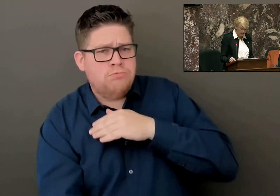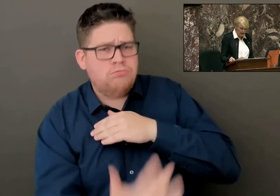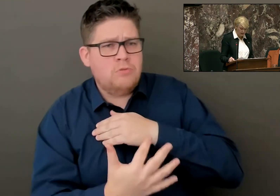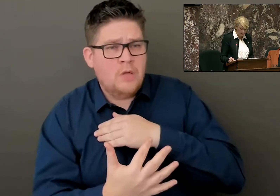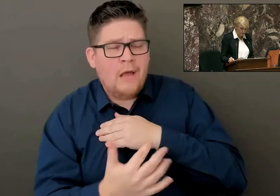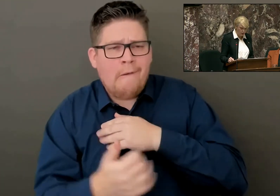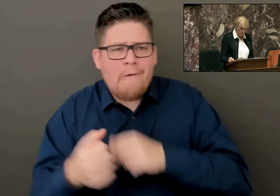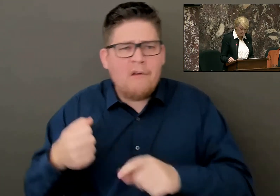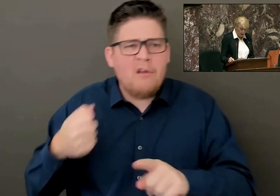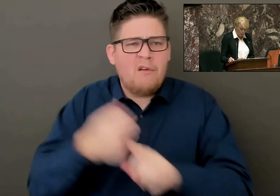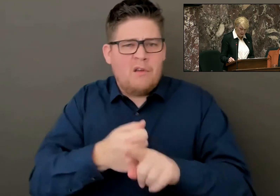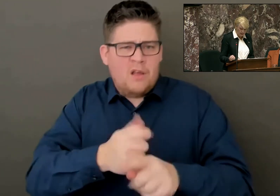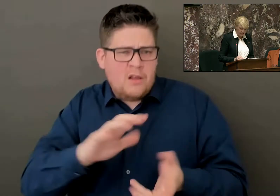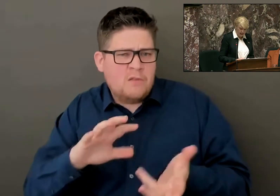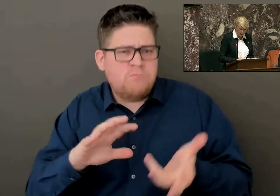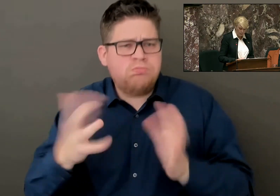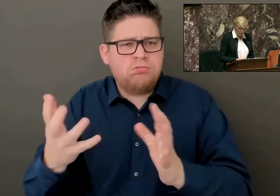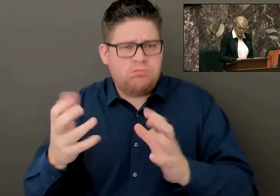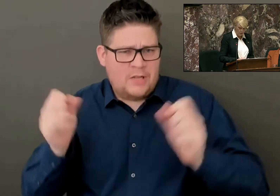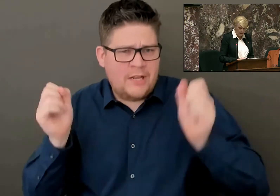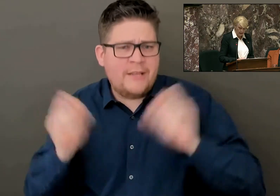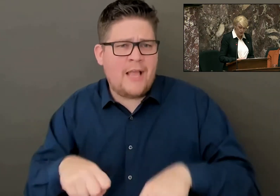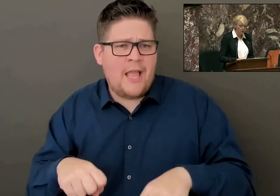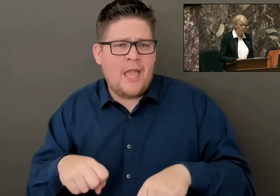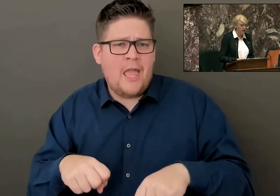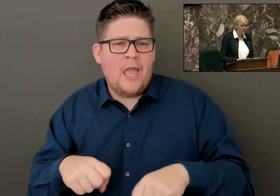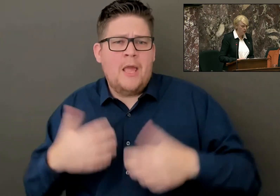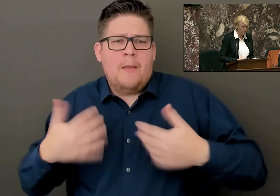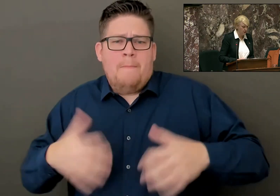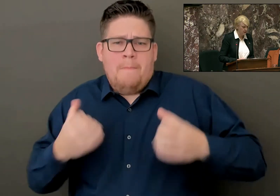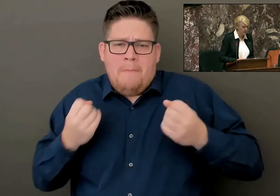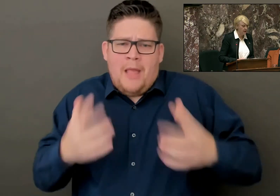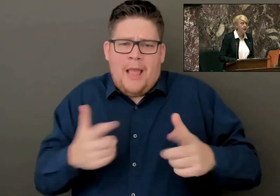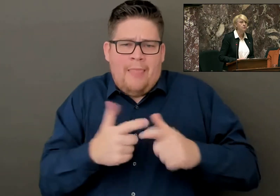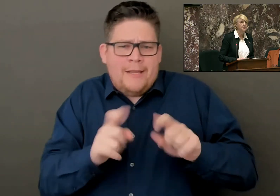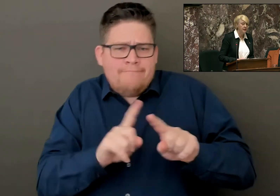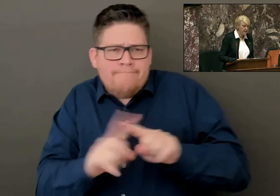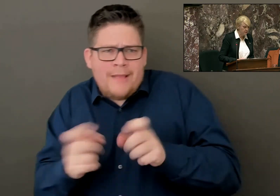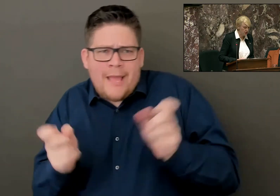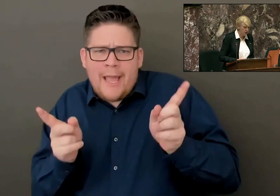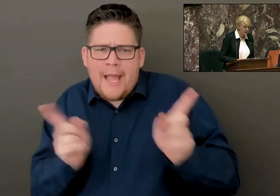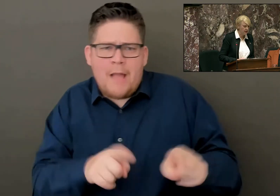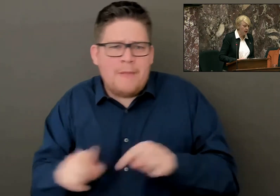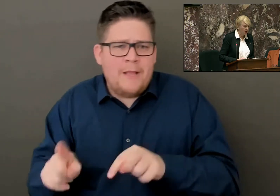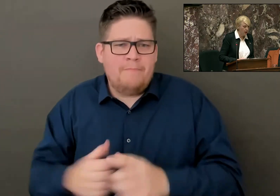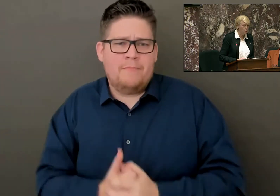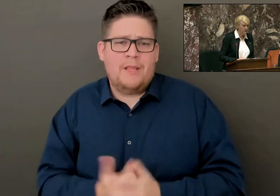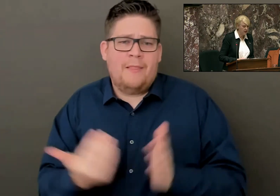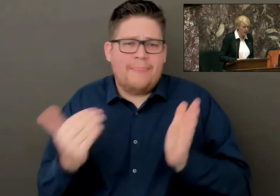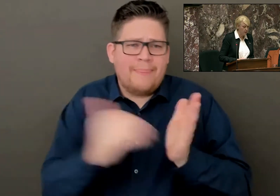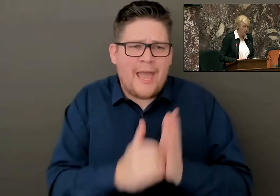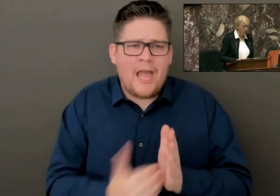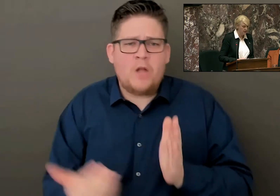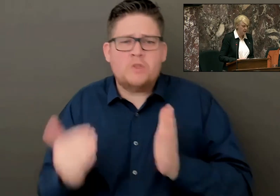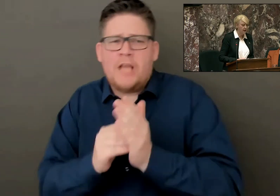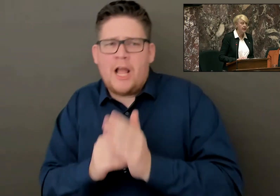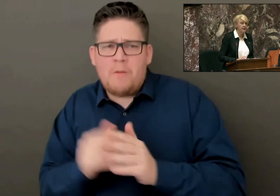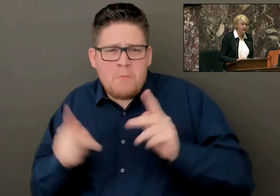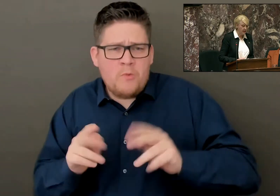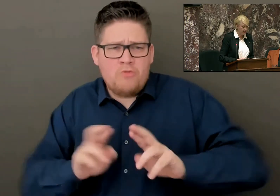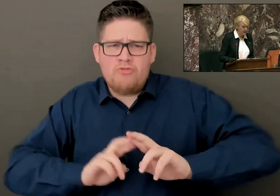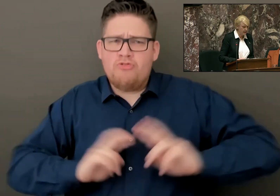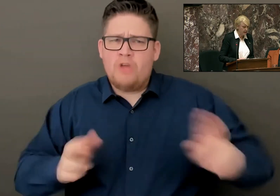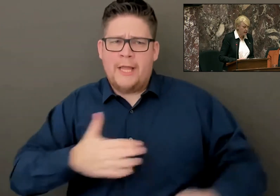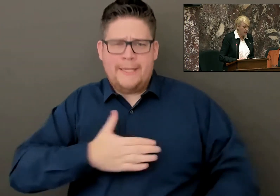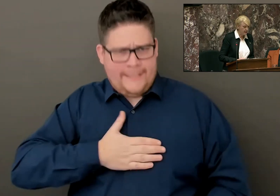of dedicated people willing to help when we get into trouble in the wilderness. But these missions come with terrible cost.